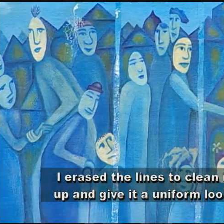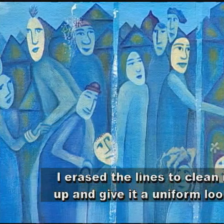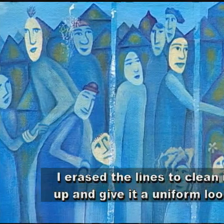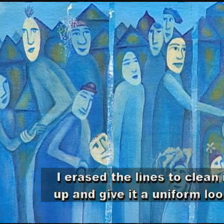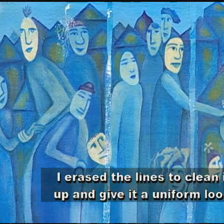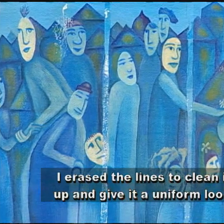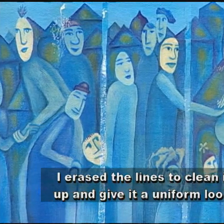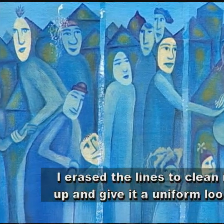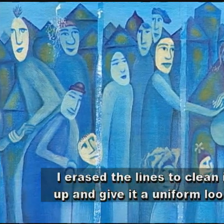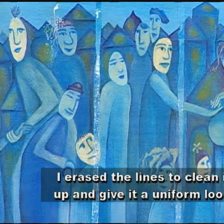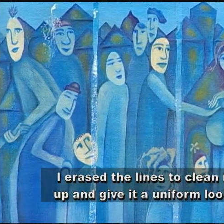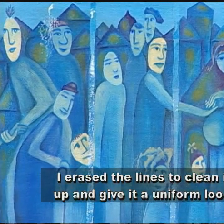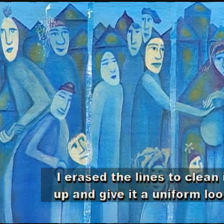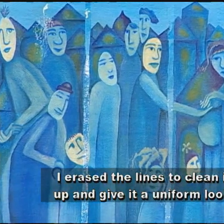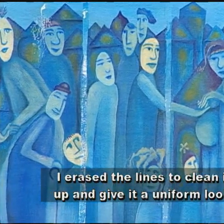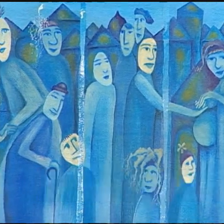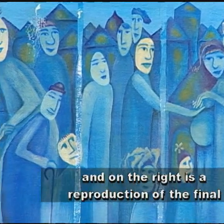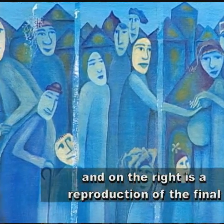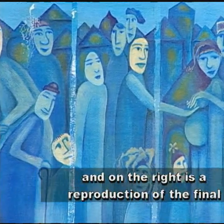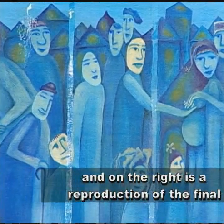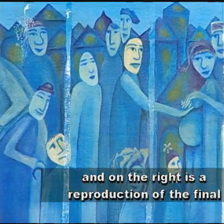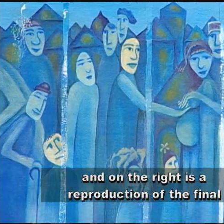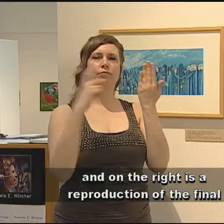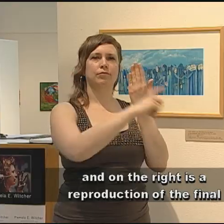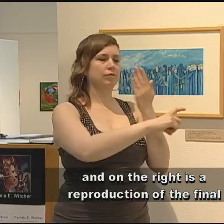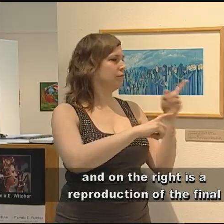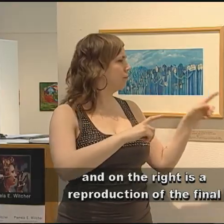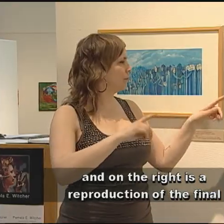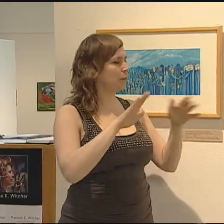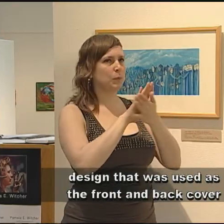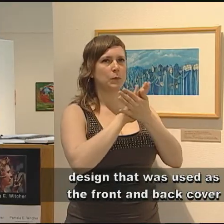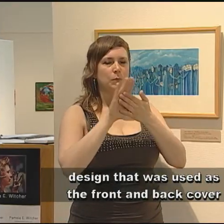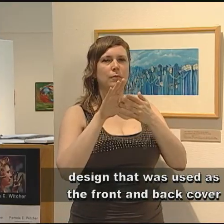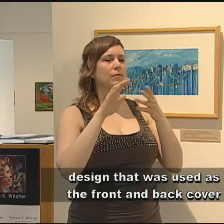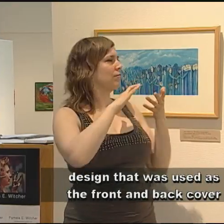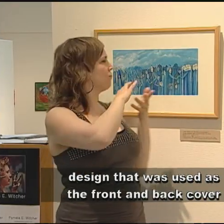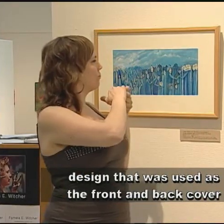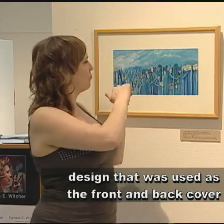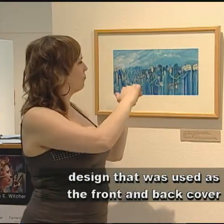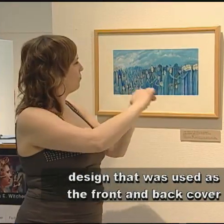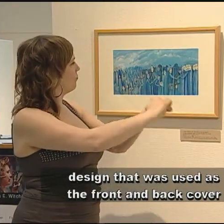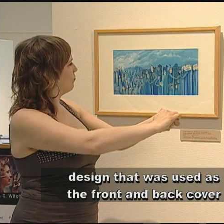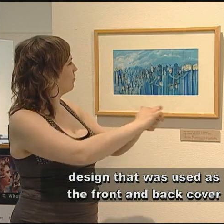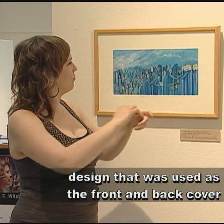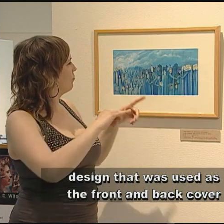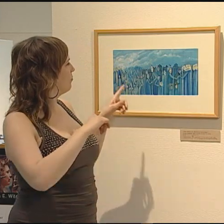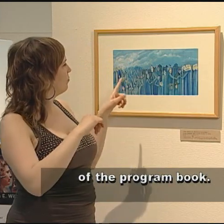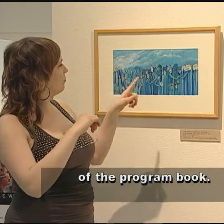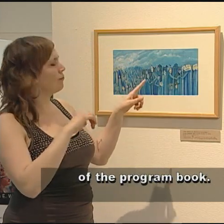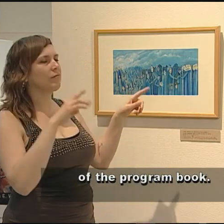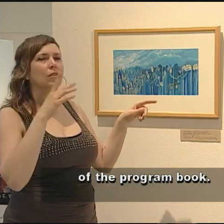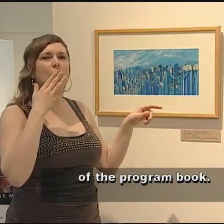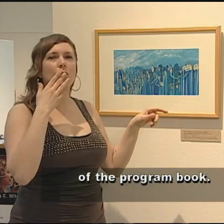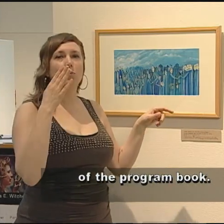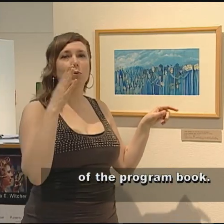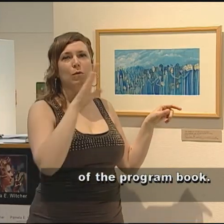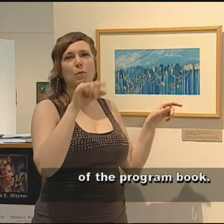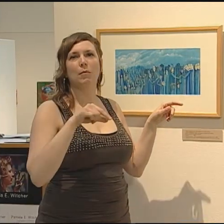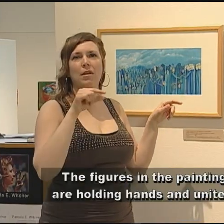the lines to clean it up and give it a uniform look, and on the right is a reproduction of the final design that was used as the front and back cover of the program